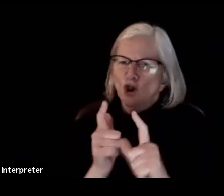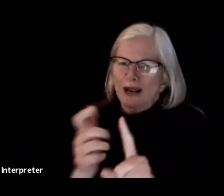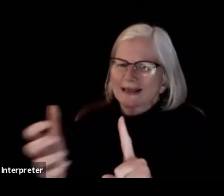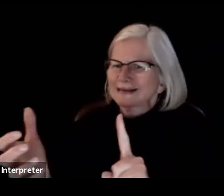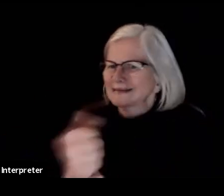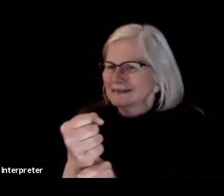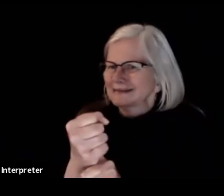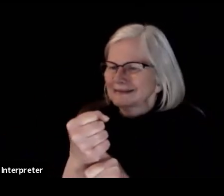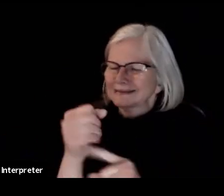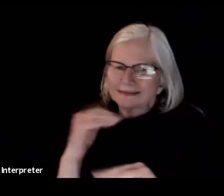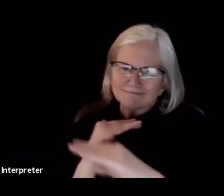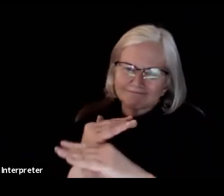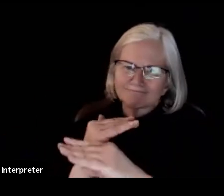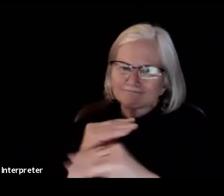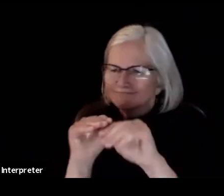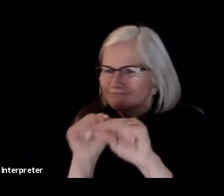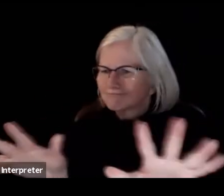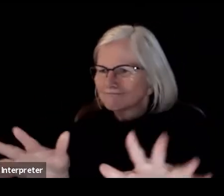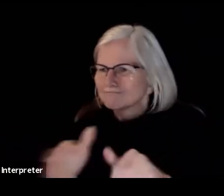Thank you.